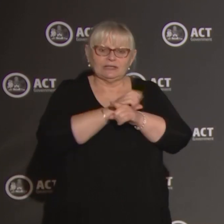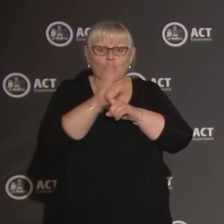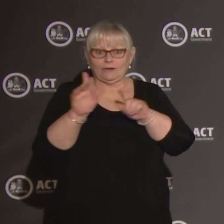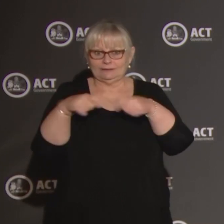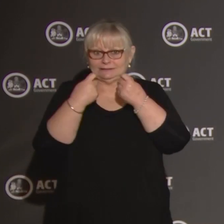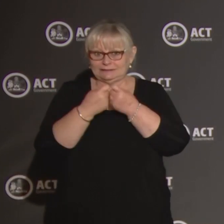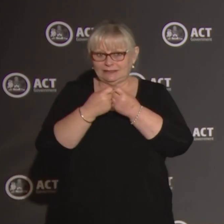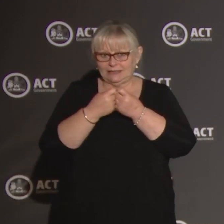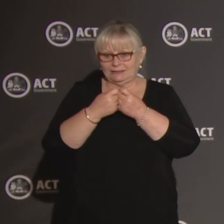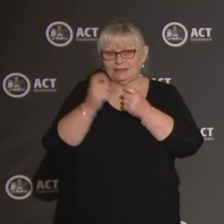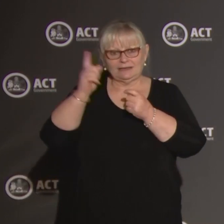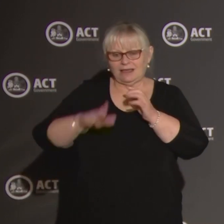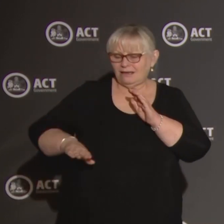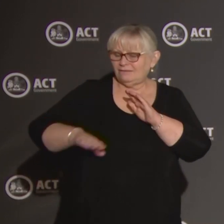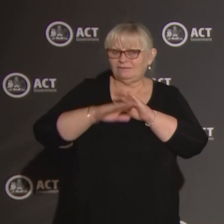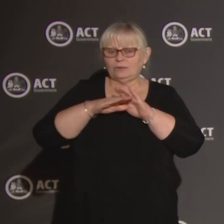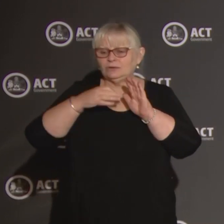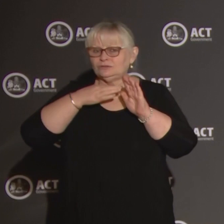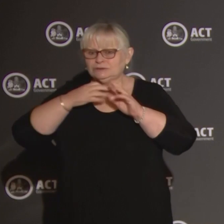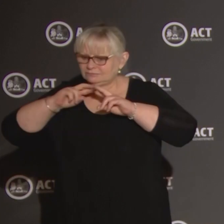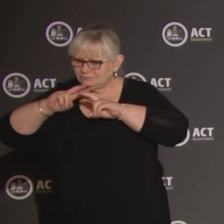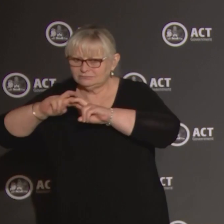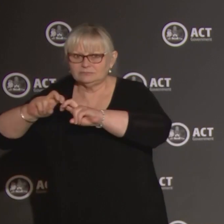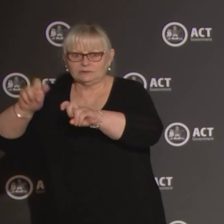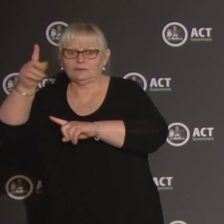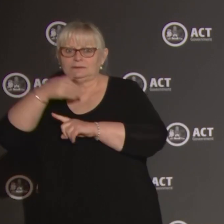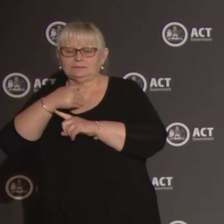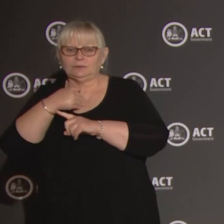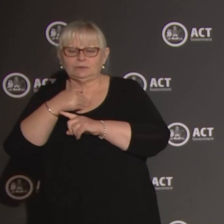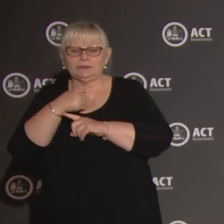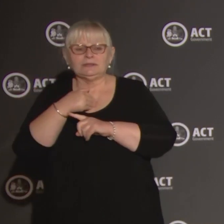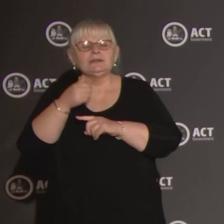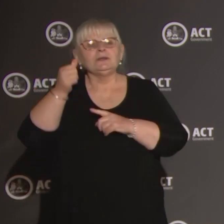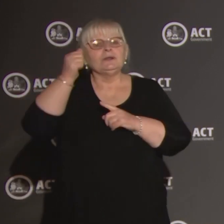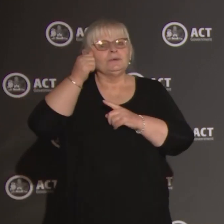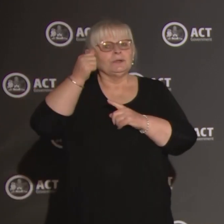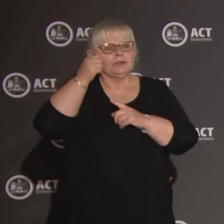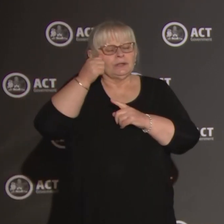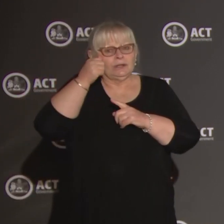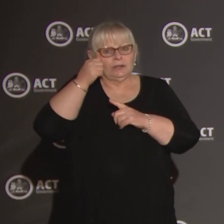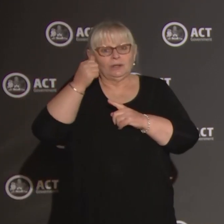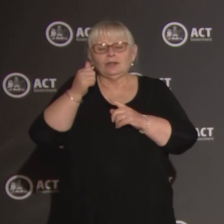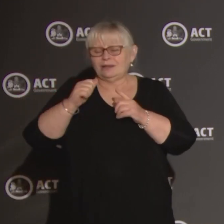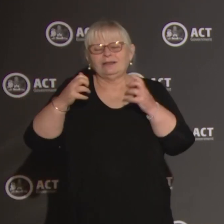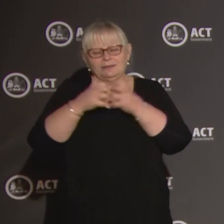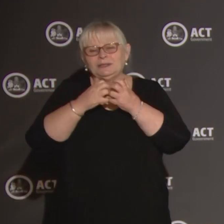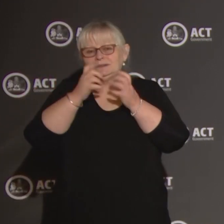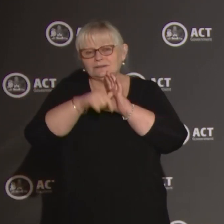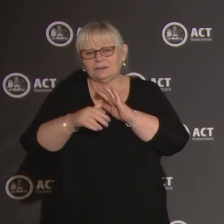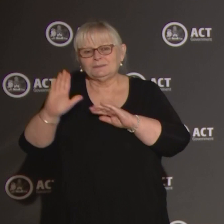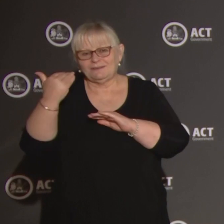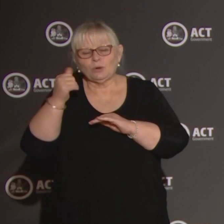exposure team is conducting a full risk assessment this morning, and we know that they have done this many times